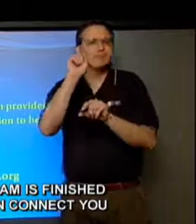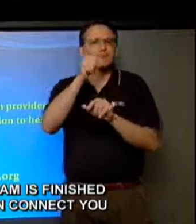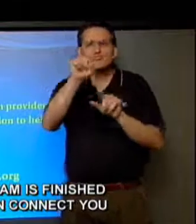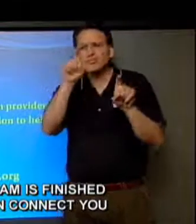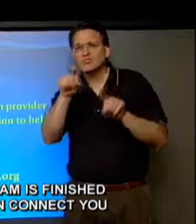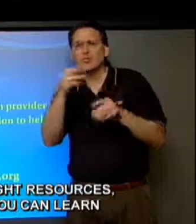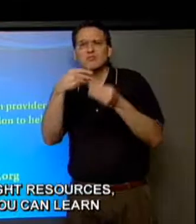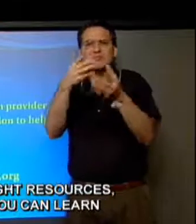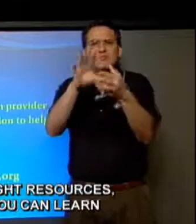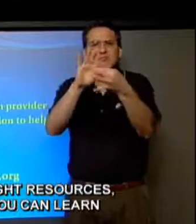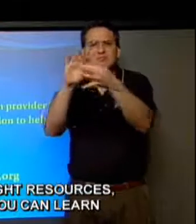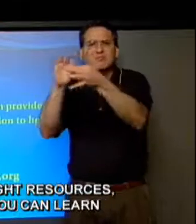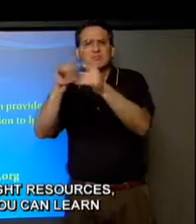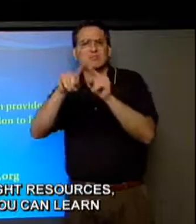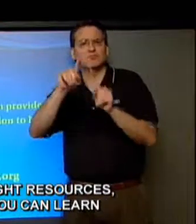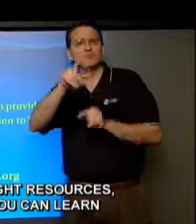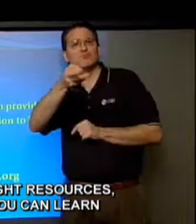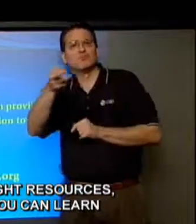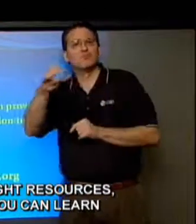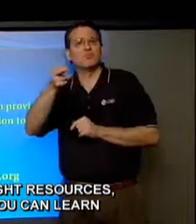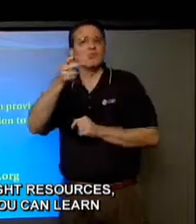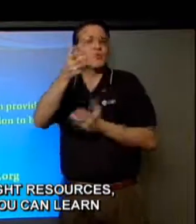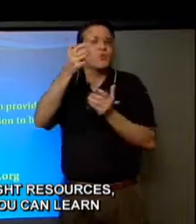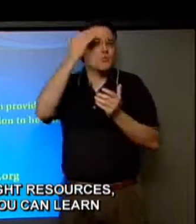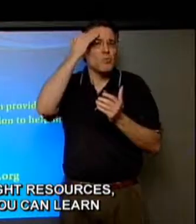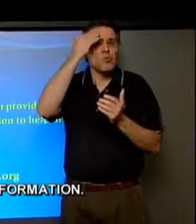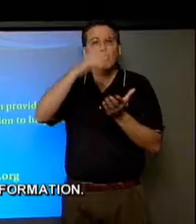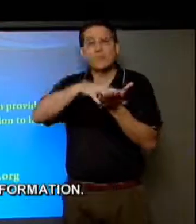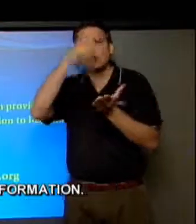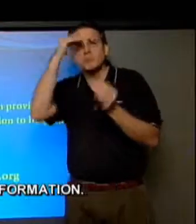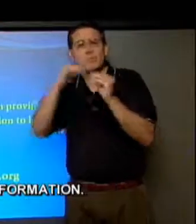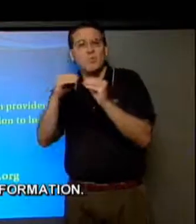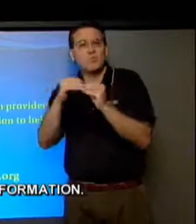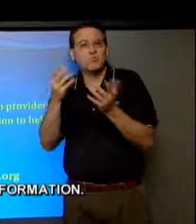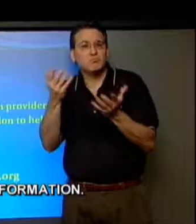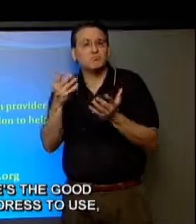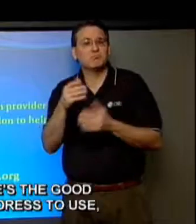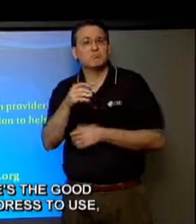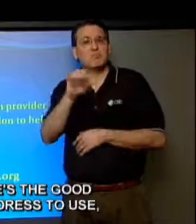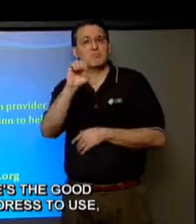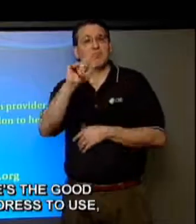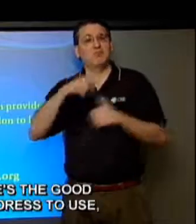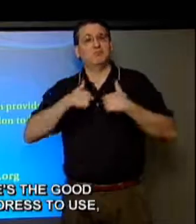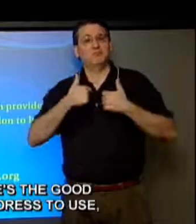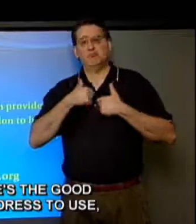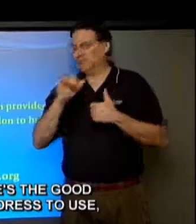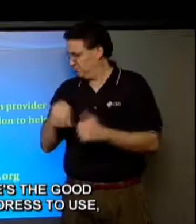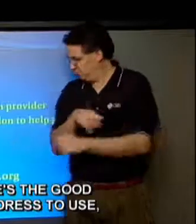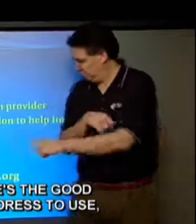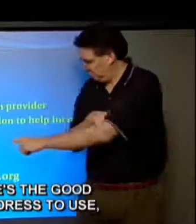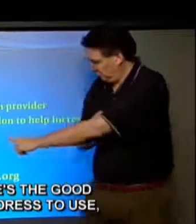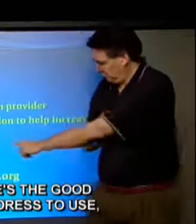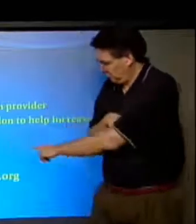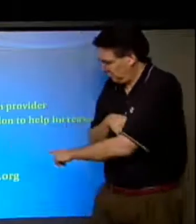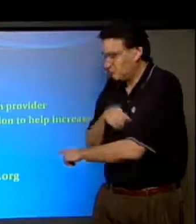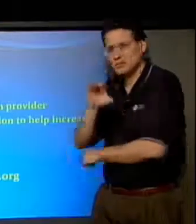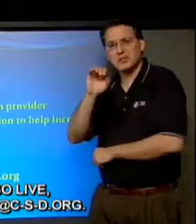can connect you with the right resources so that you can learn more information. And here's a good email address to use, and